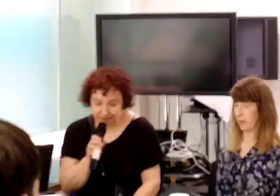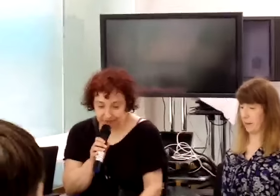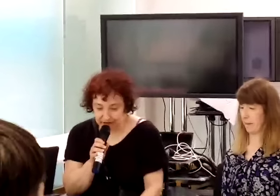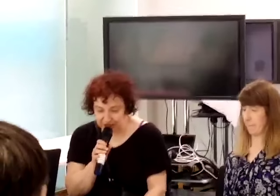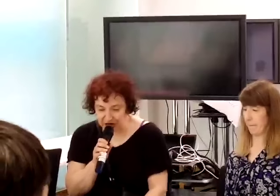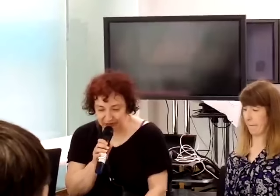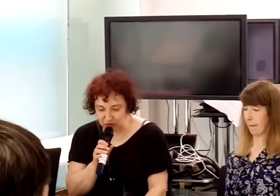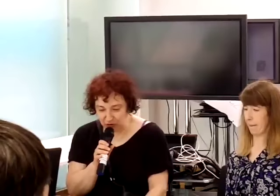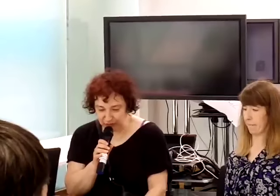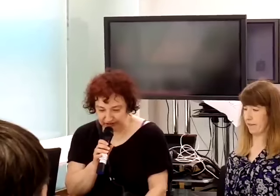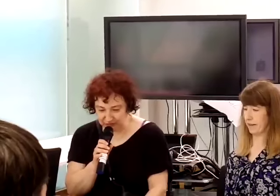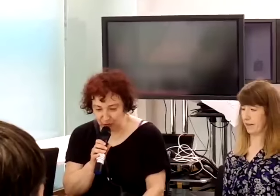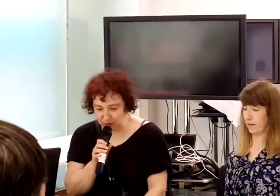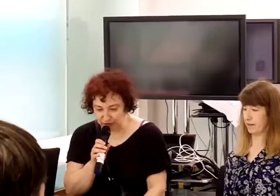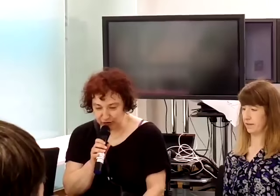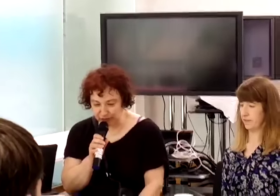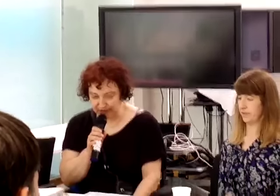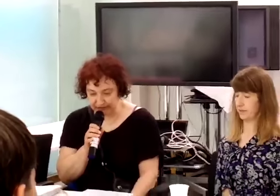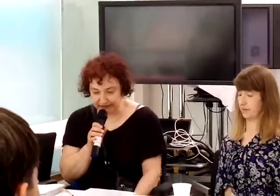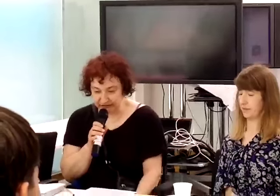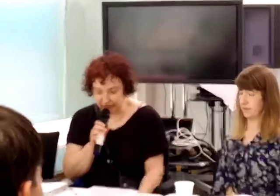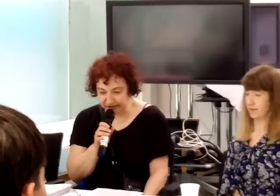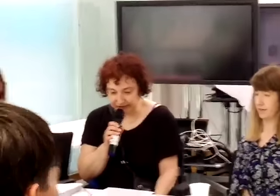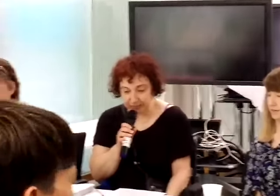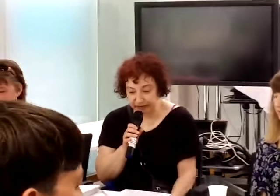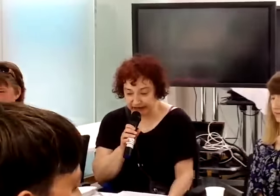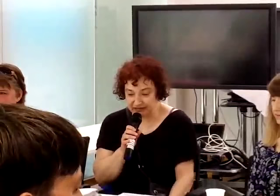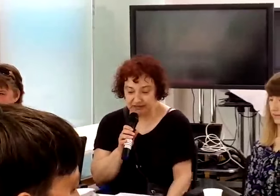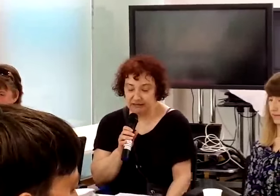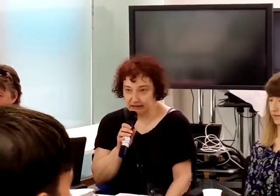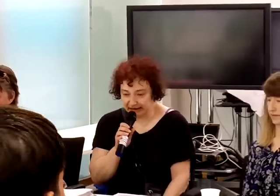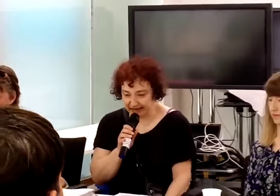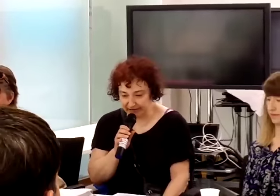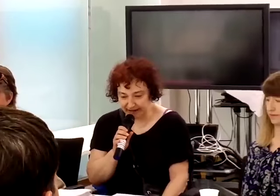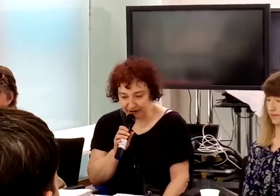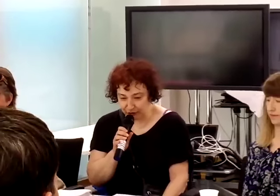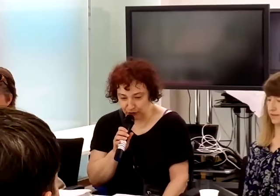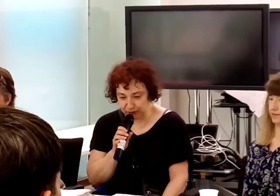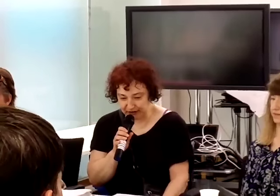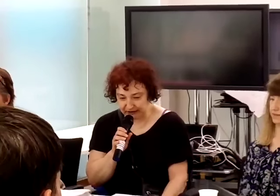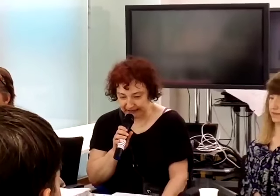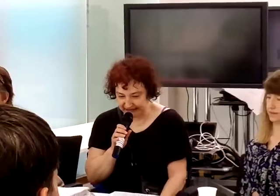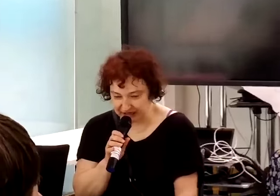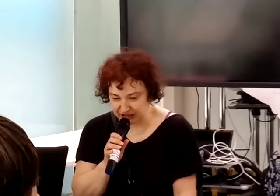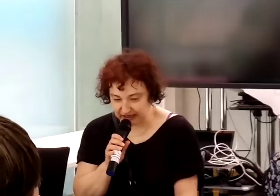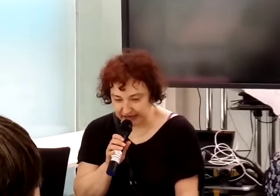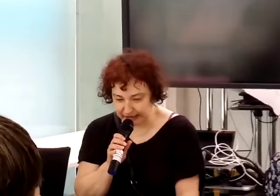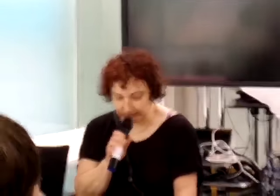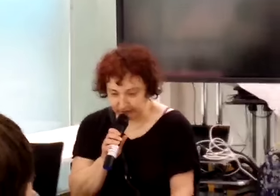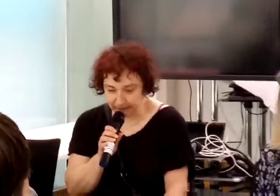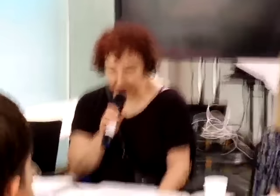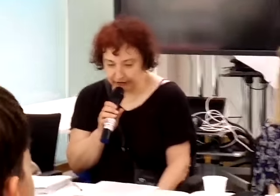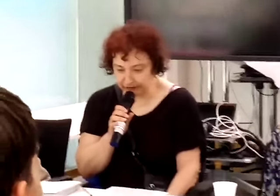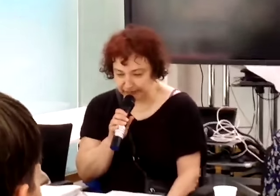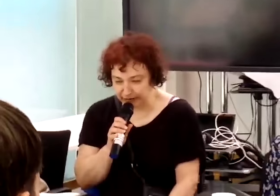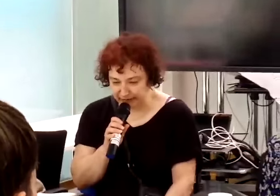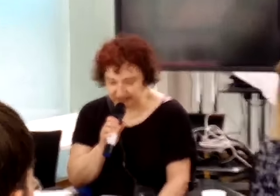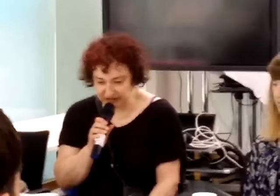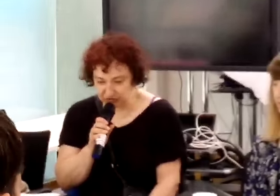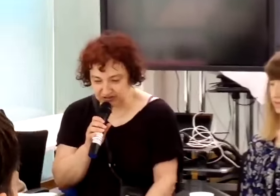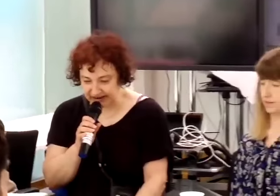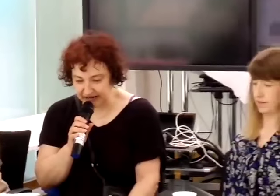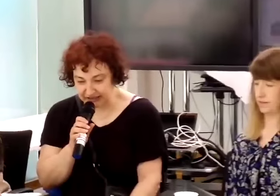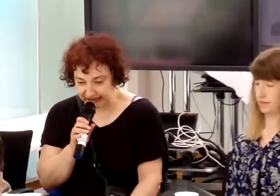Anti-austerity. Jeremy Corbyn is more pro-women than the women MPs like Yvette Cooper and Angela Eagle,